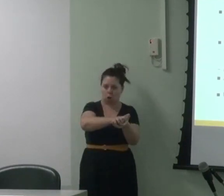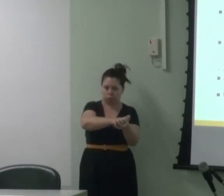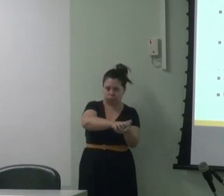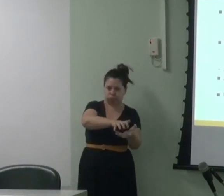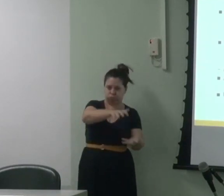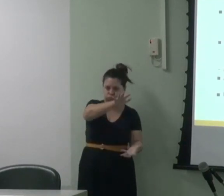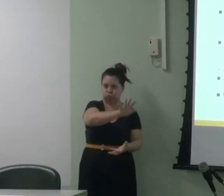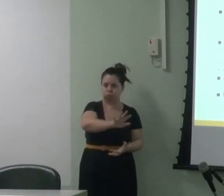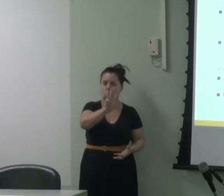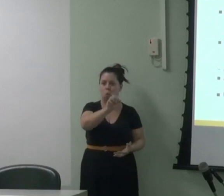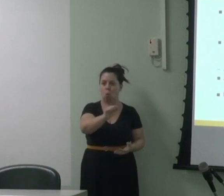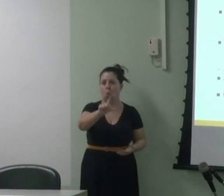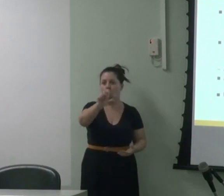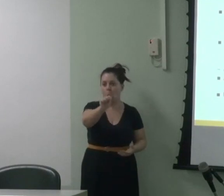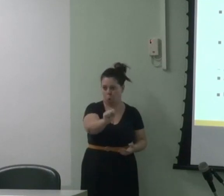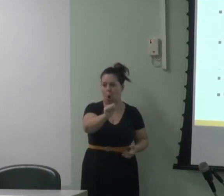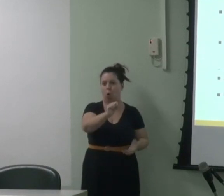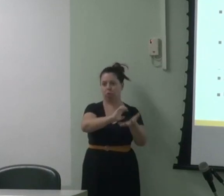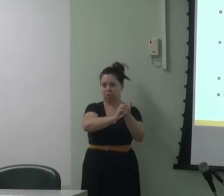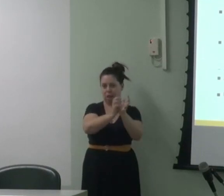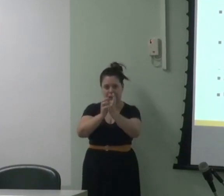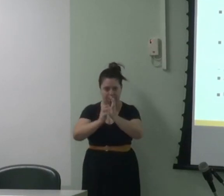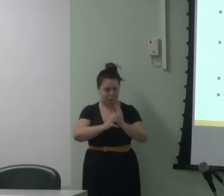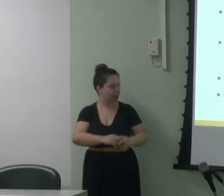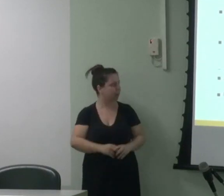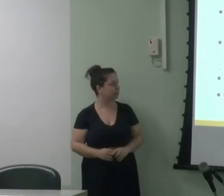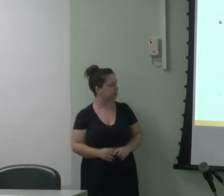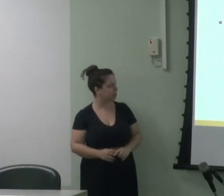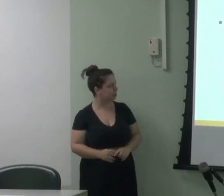so-called metadatabases, autotyp and URL.